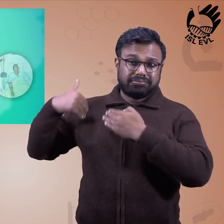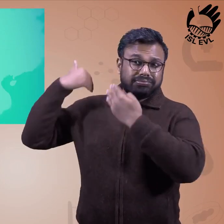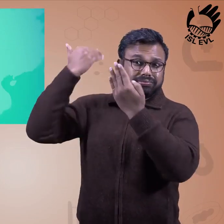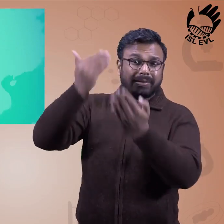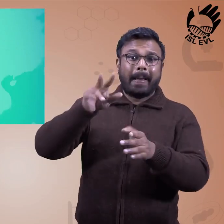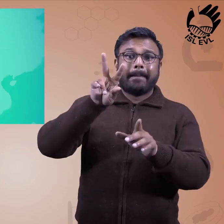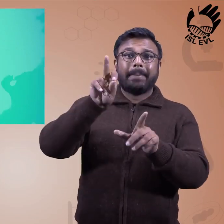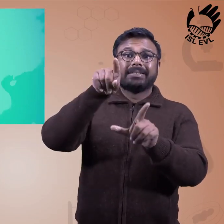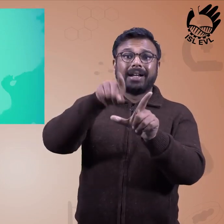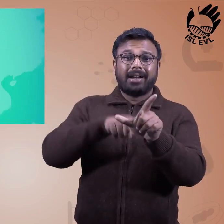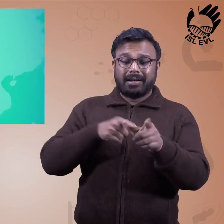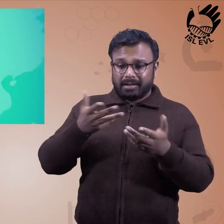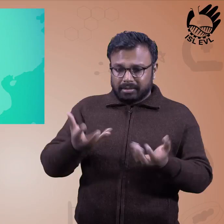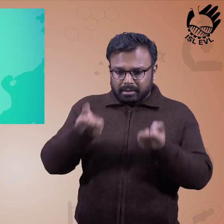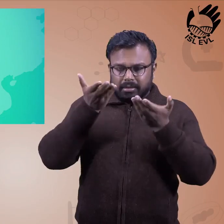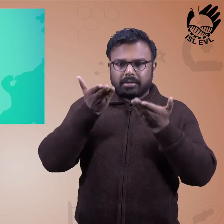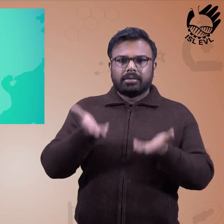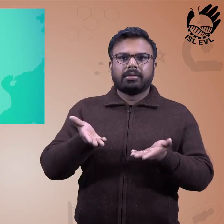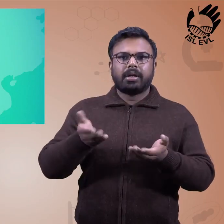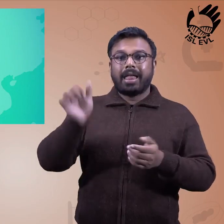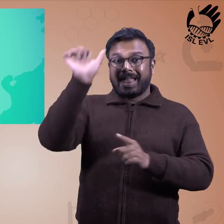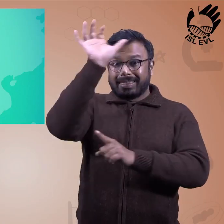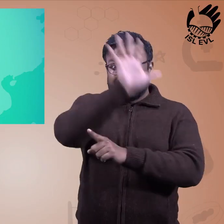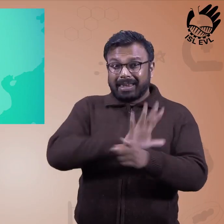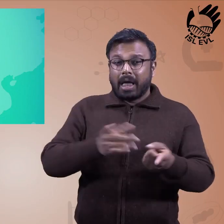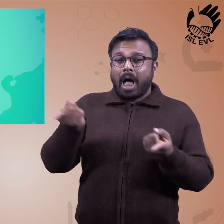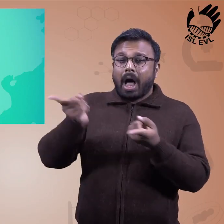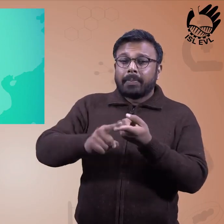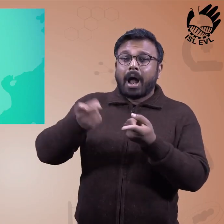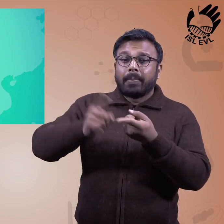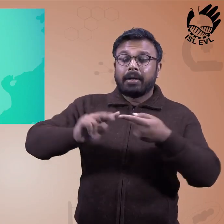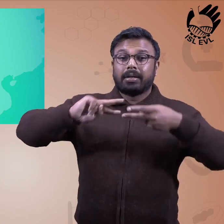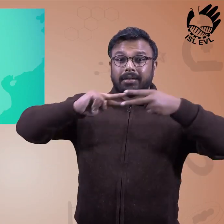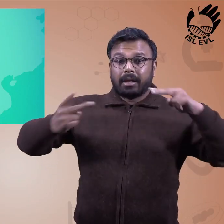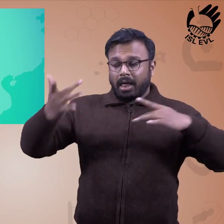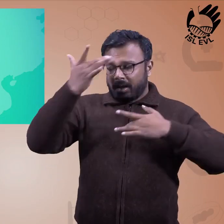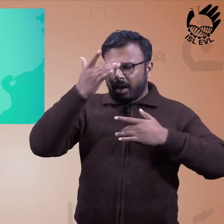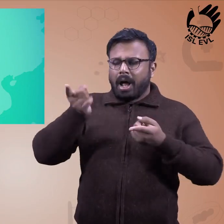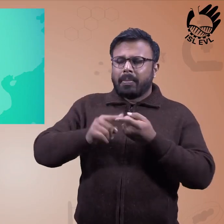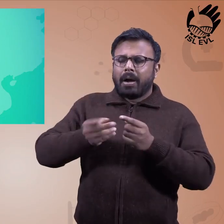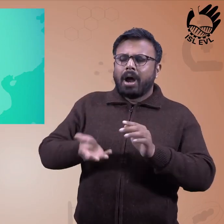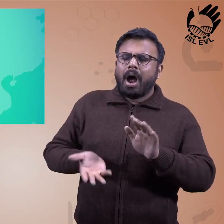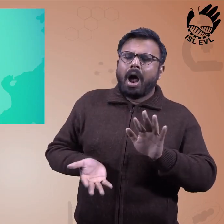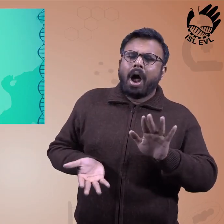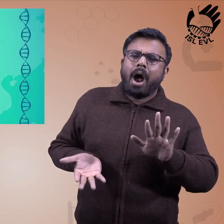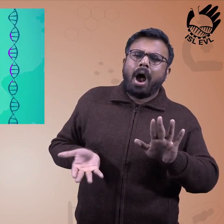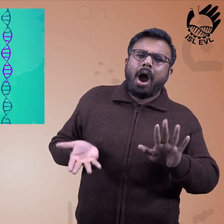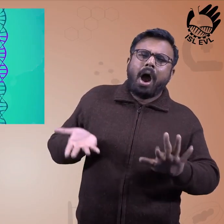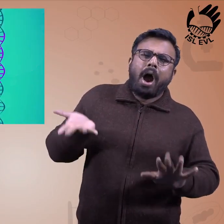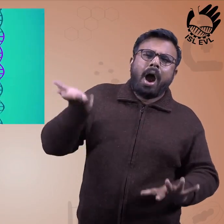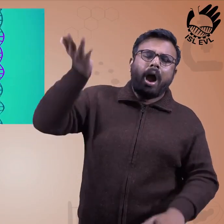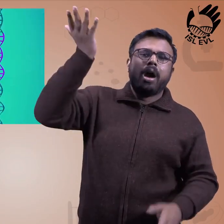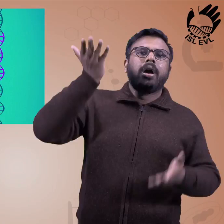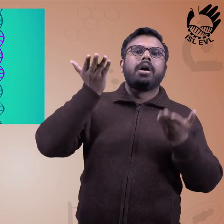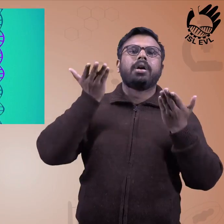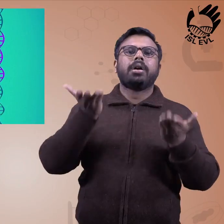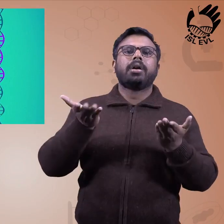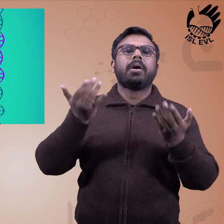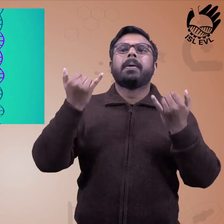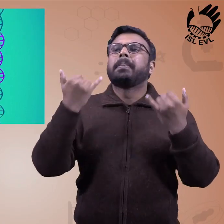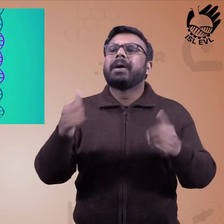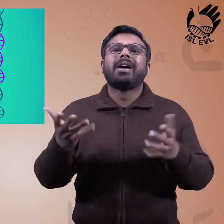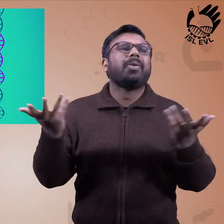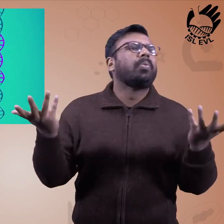A 2-decade long study shows that Indian populations have a high incidence